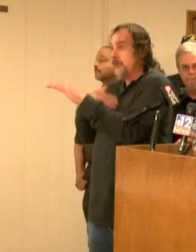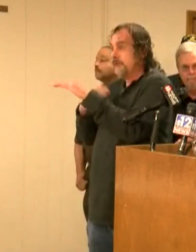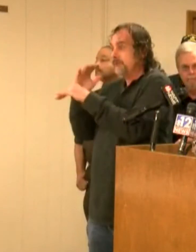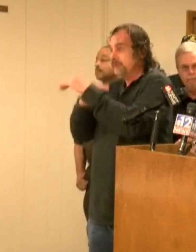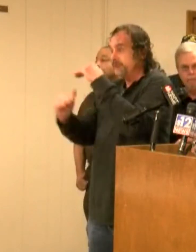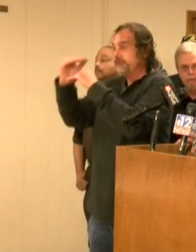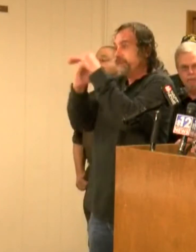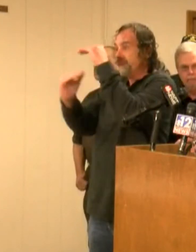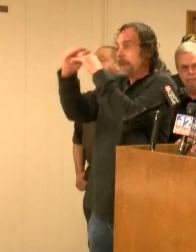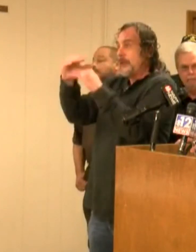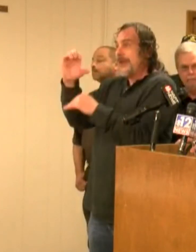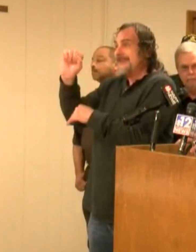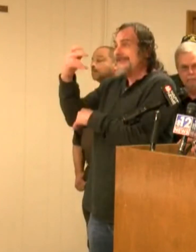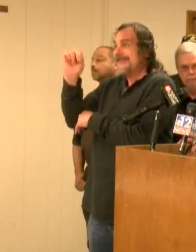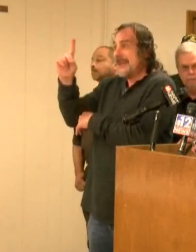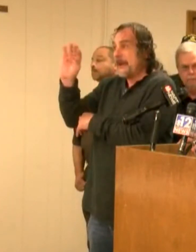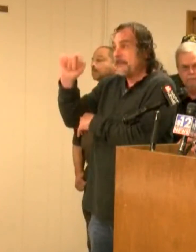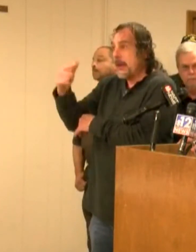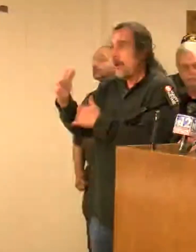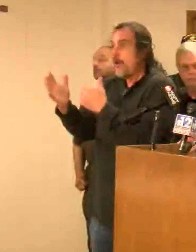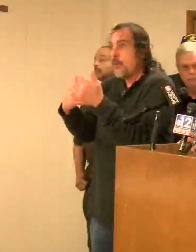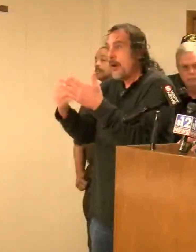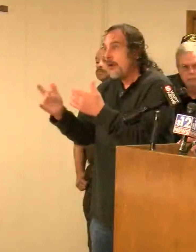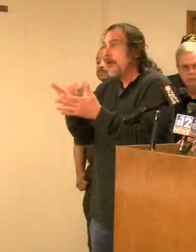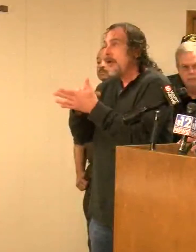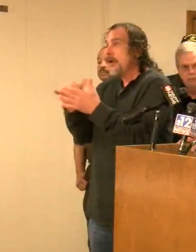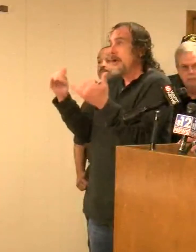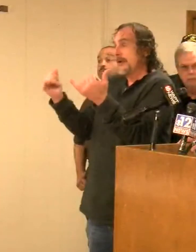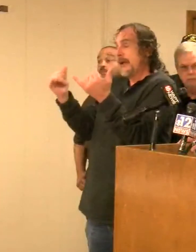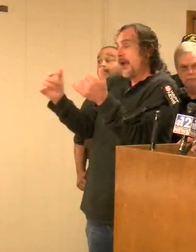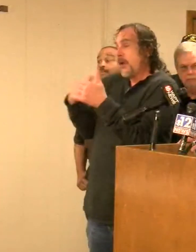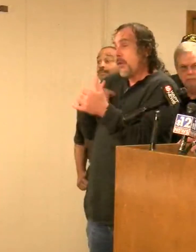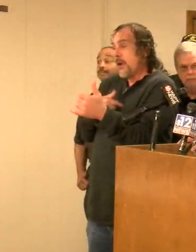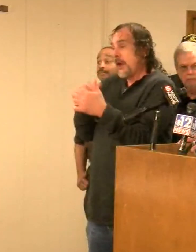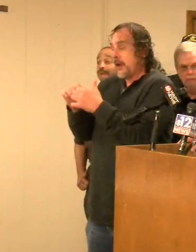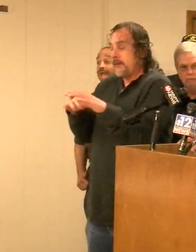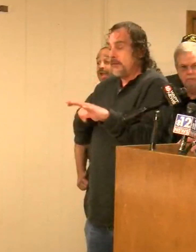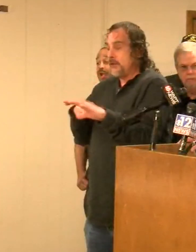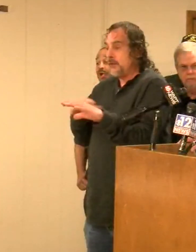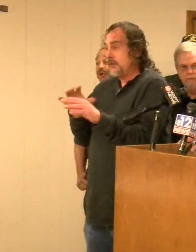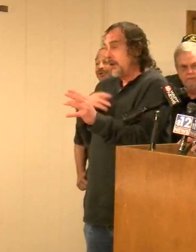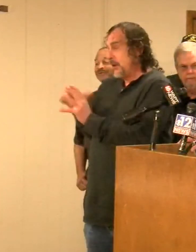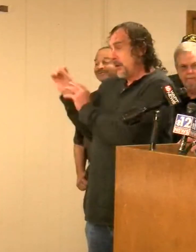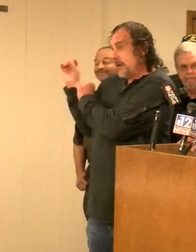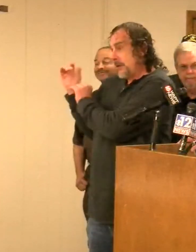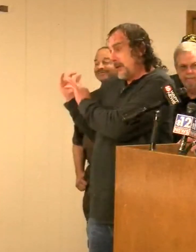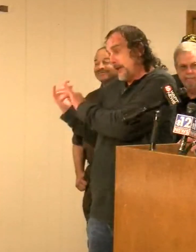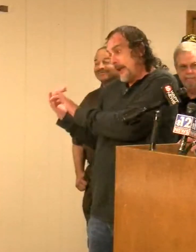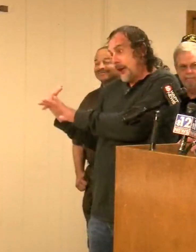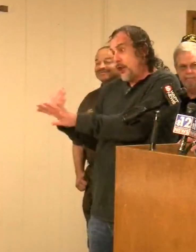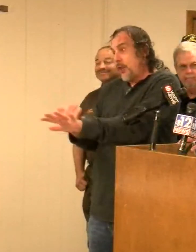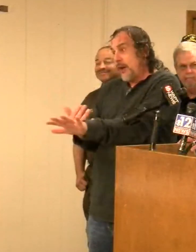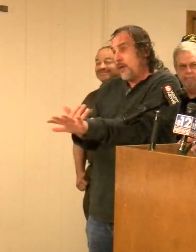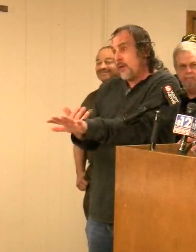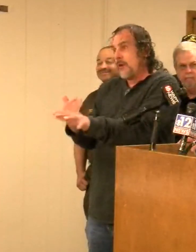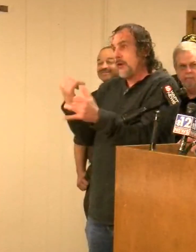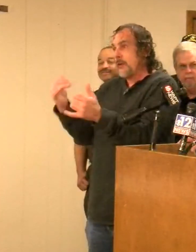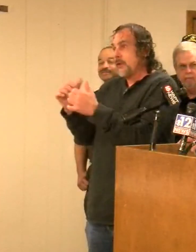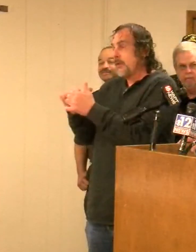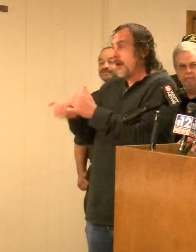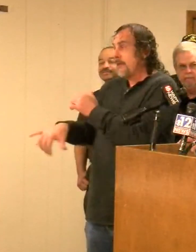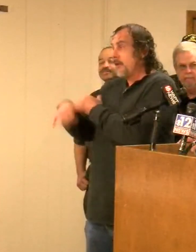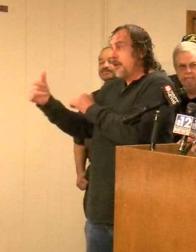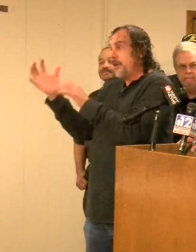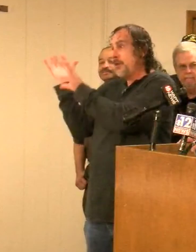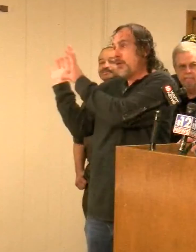to move, whatever they had to do. And now we've got to recover the space that we used in storage because we've got another